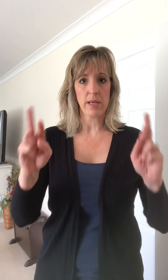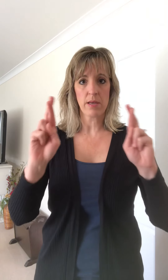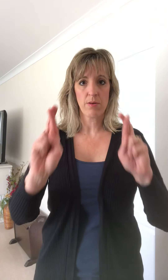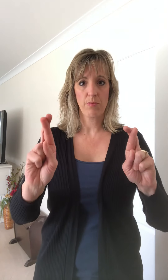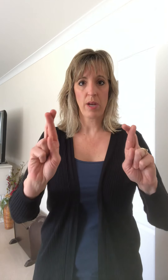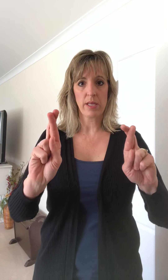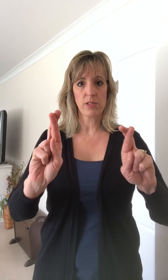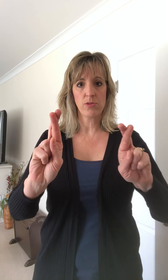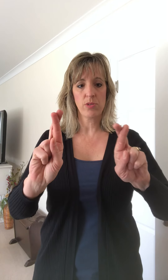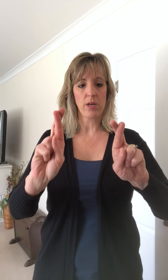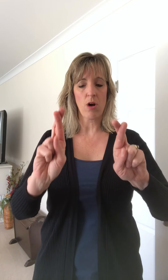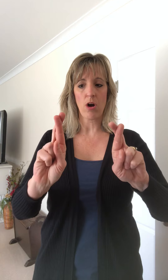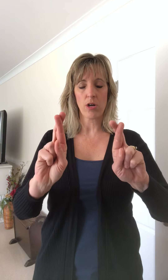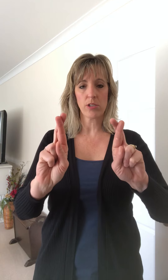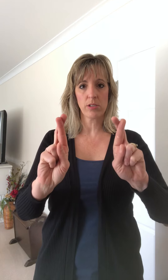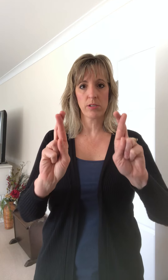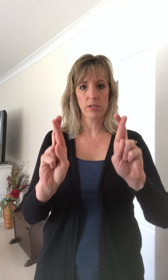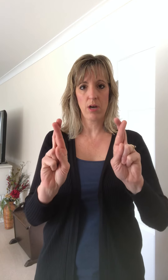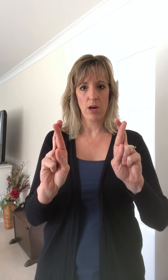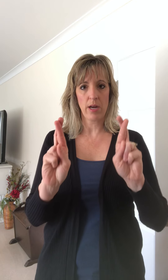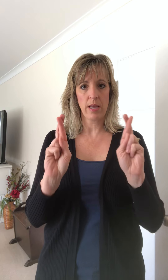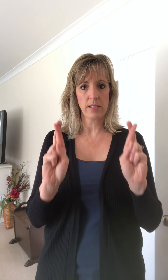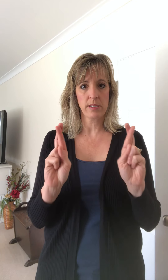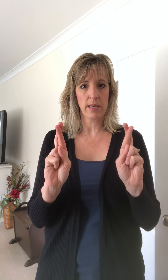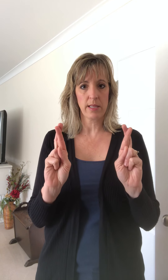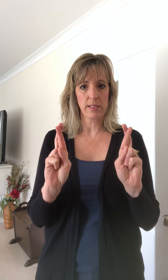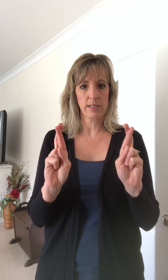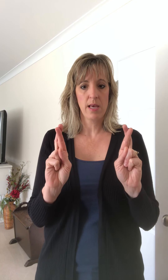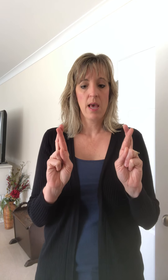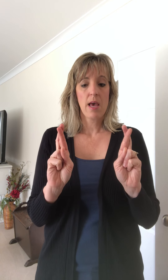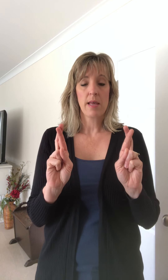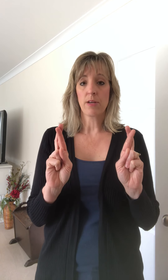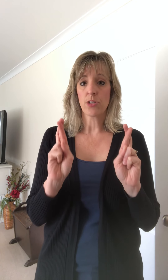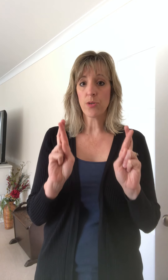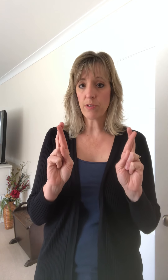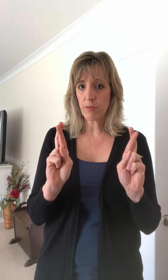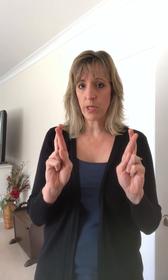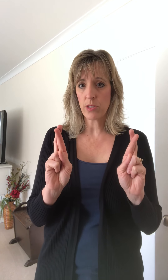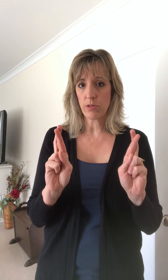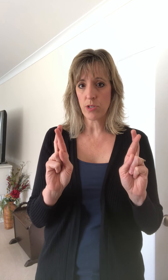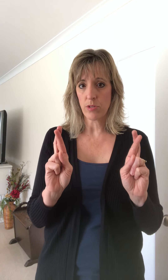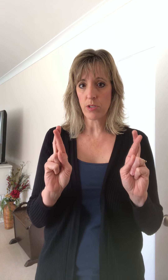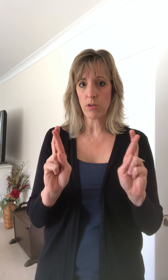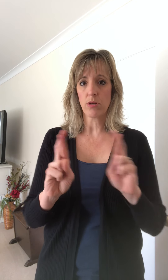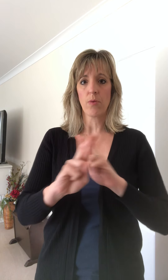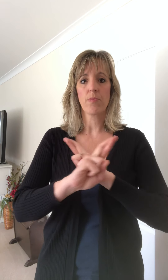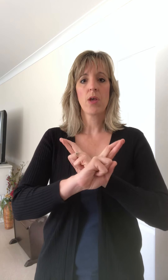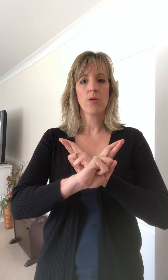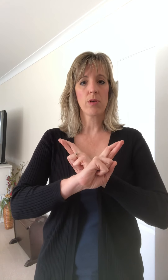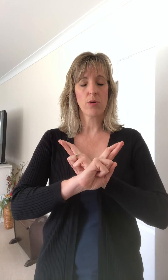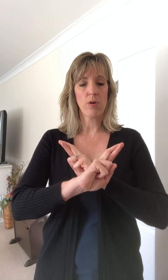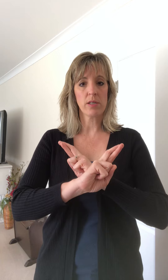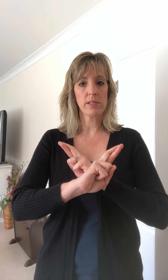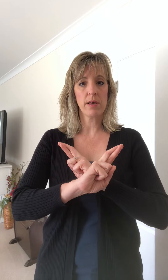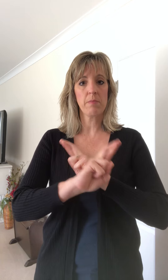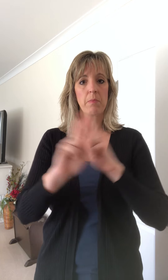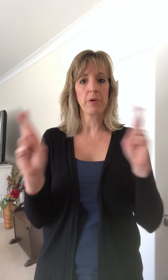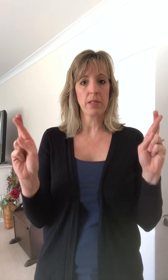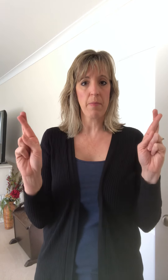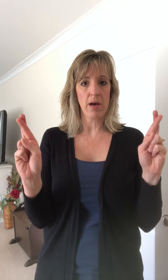ready. Ready is you take our hands like this, and there are two different ways you can do this also. You can cross them and bring them